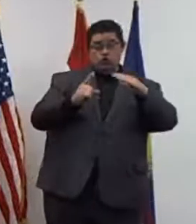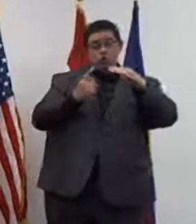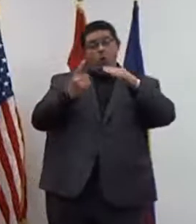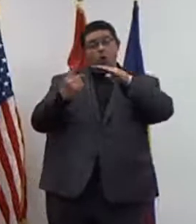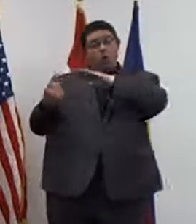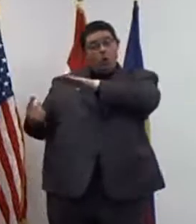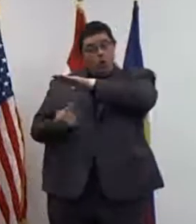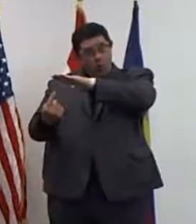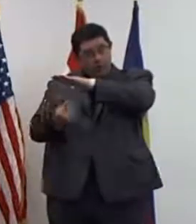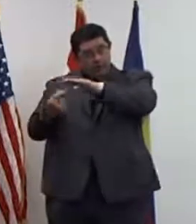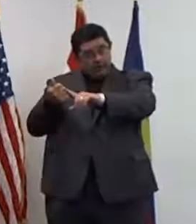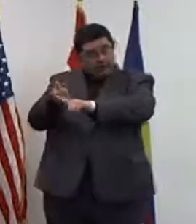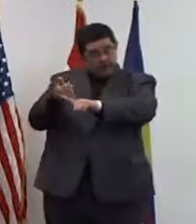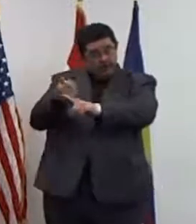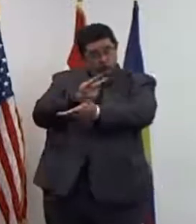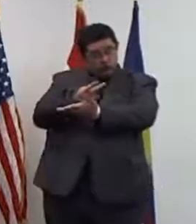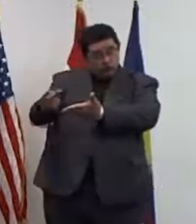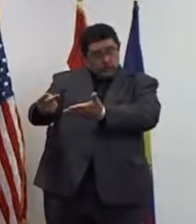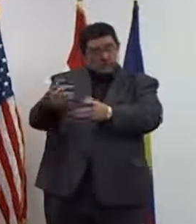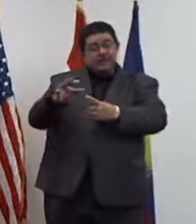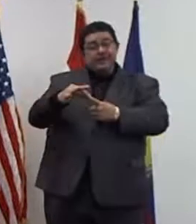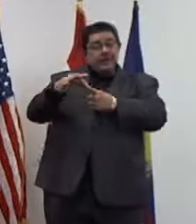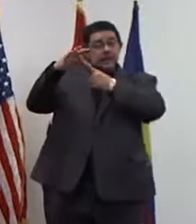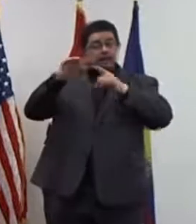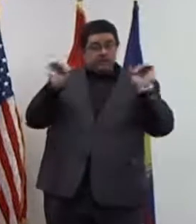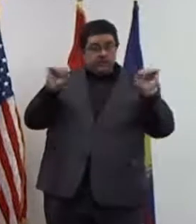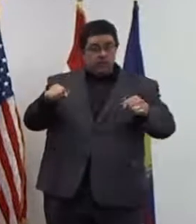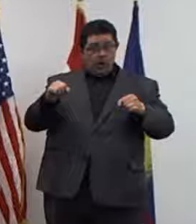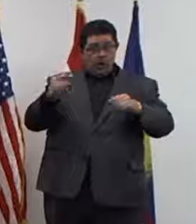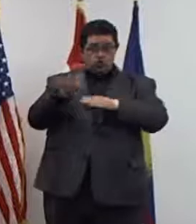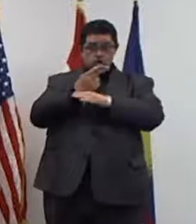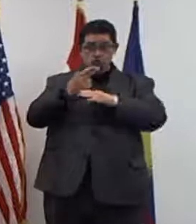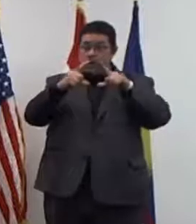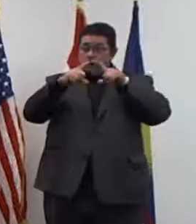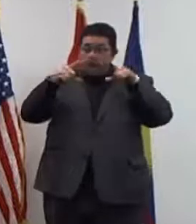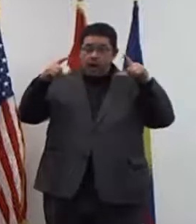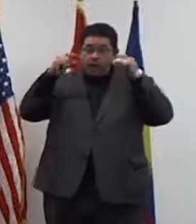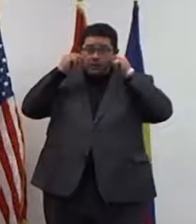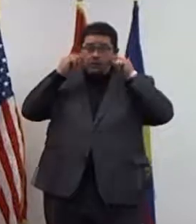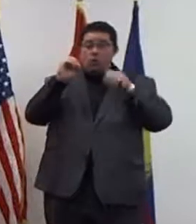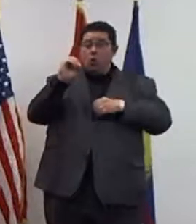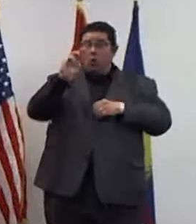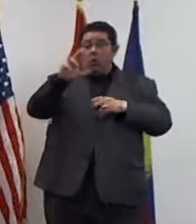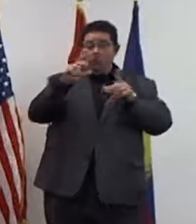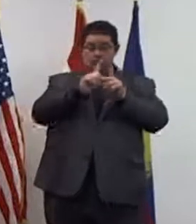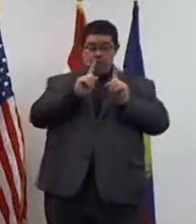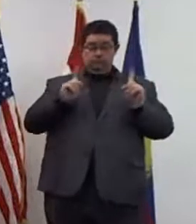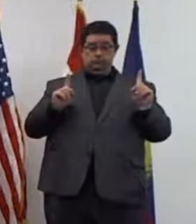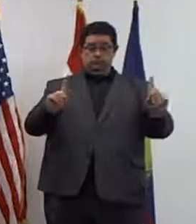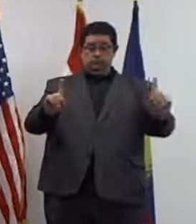themselves for 2 weeks unless they were able to wear a mask or to be socially distant from others.